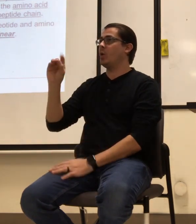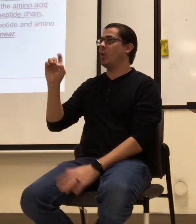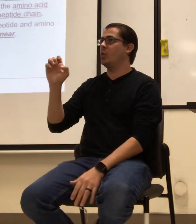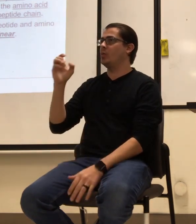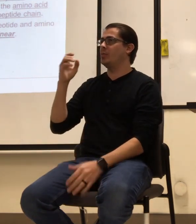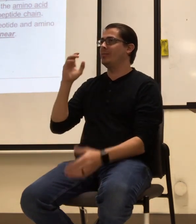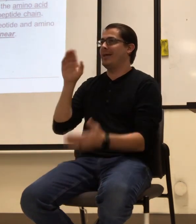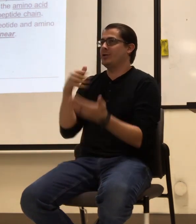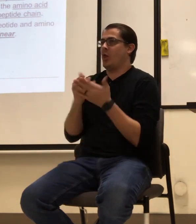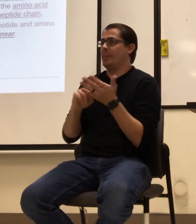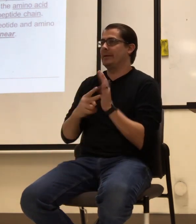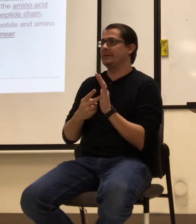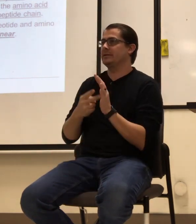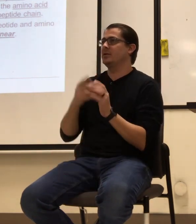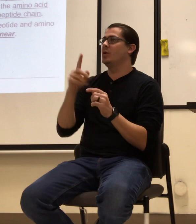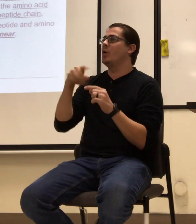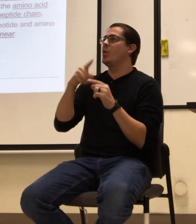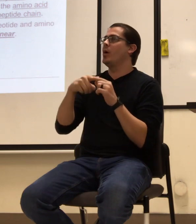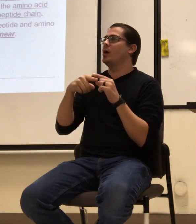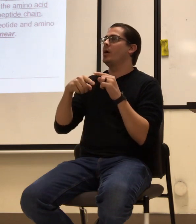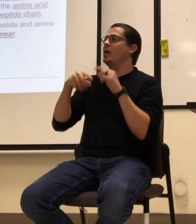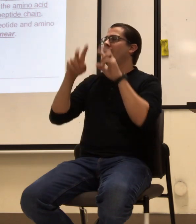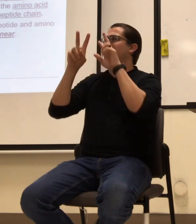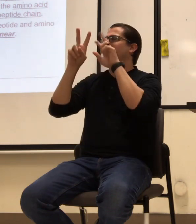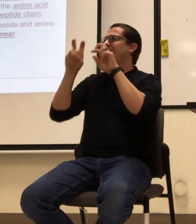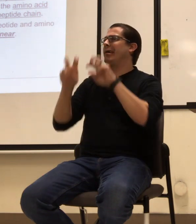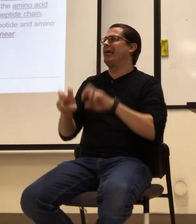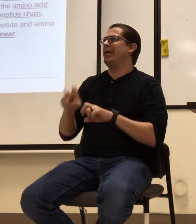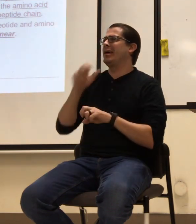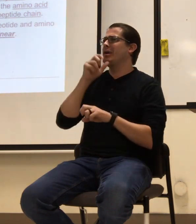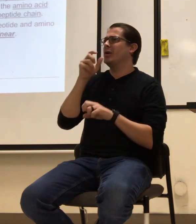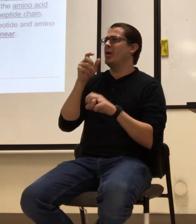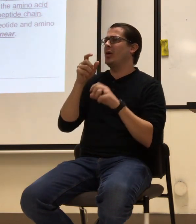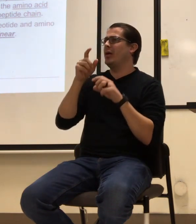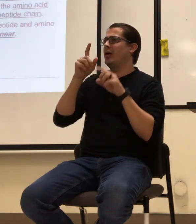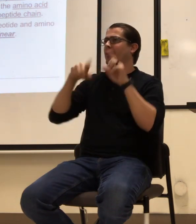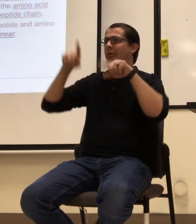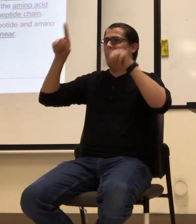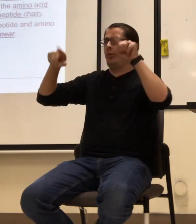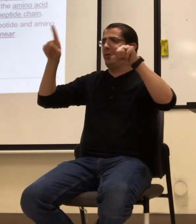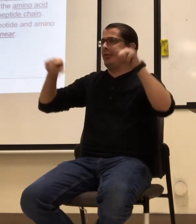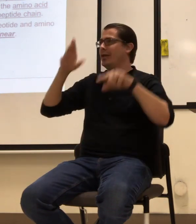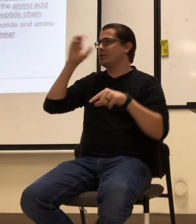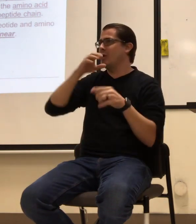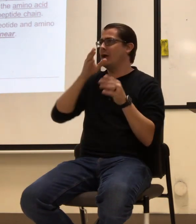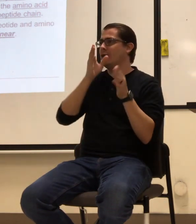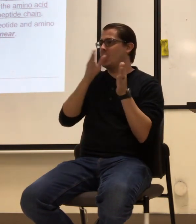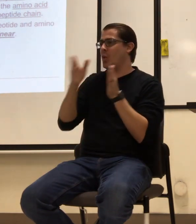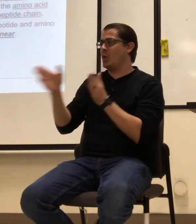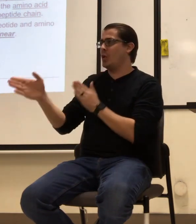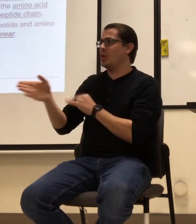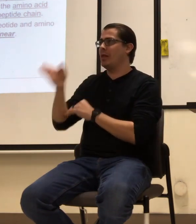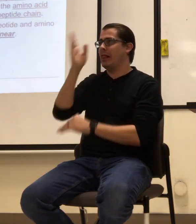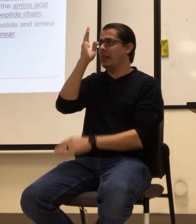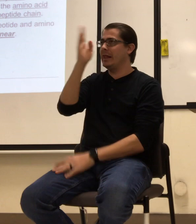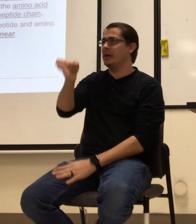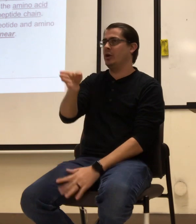okay? So when you decode, you don't jump around, you don't go in some weird order, you just go in a linear